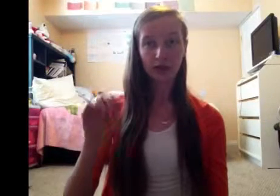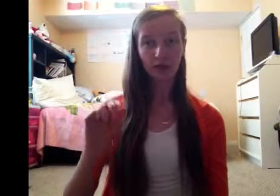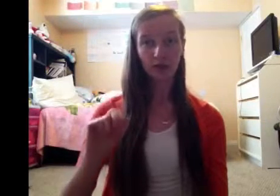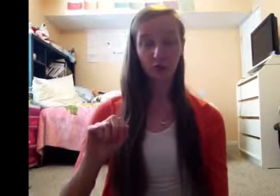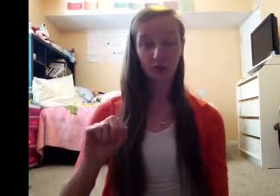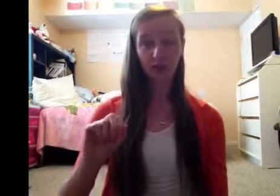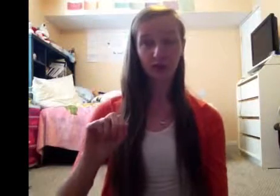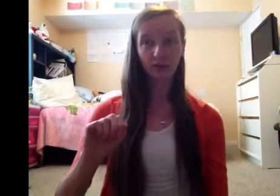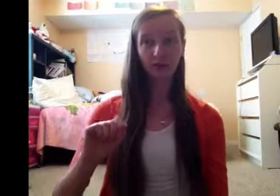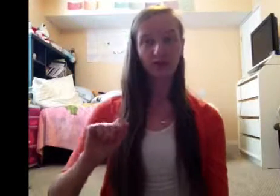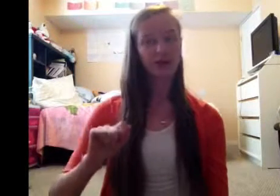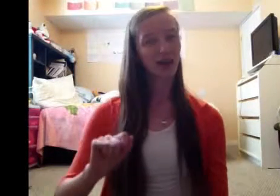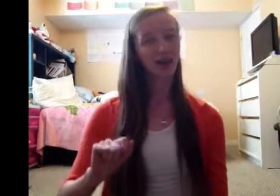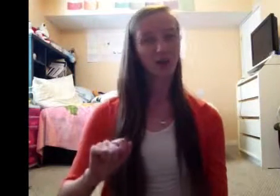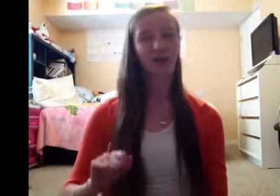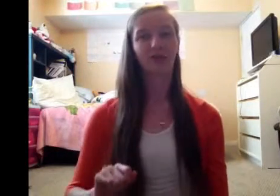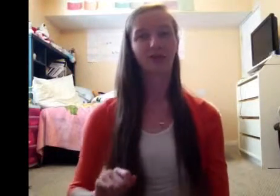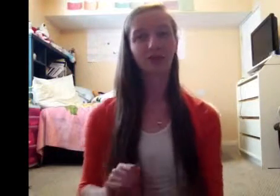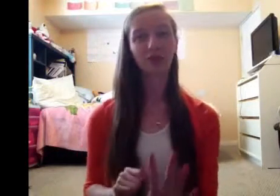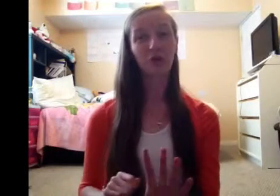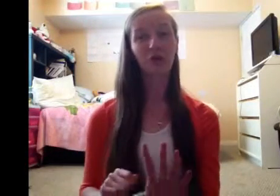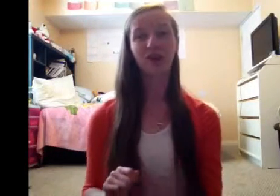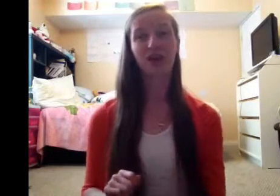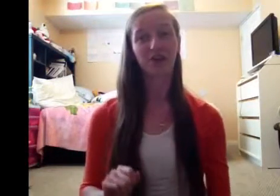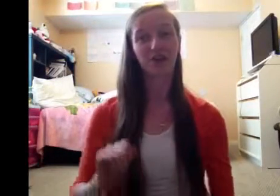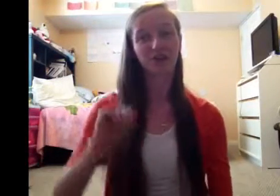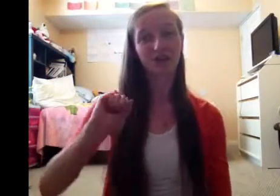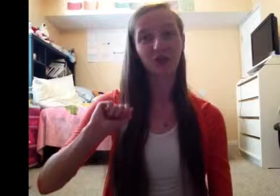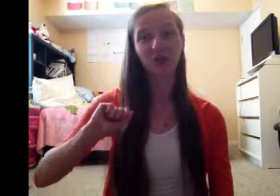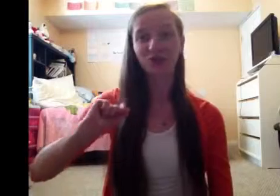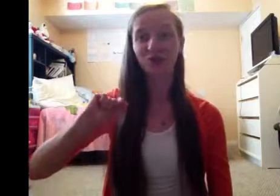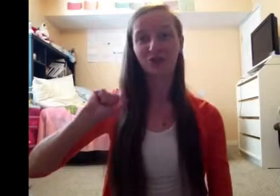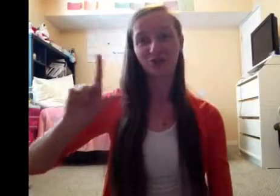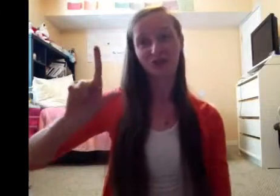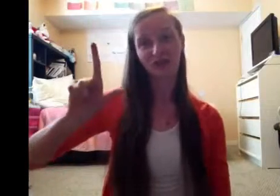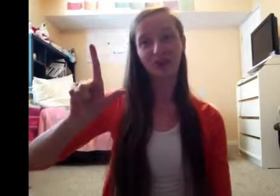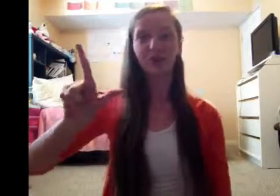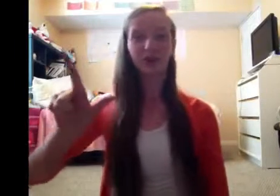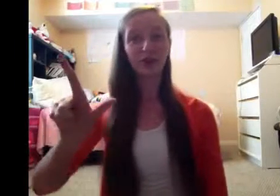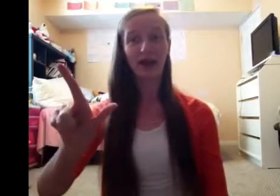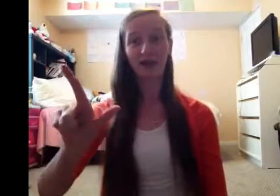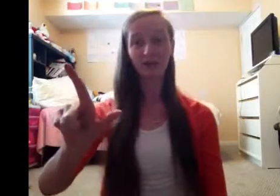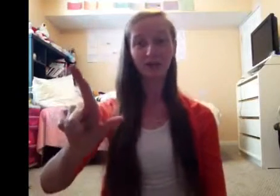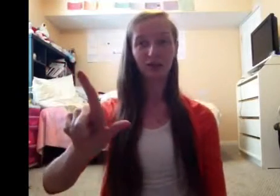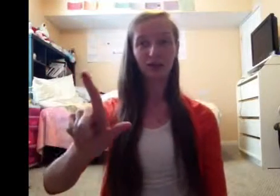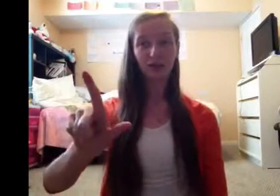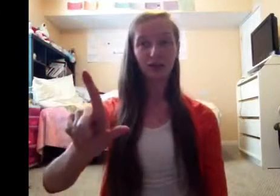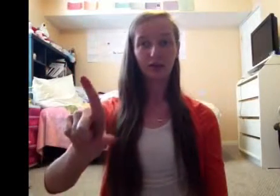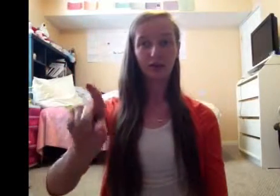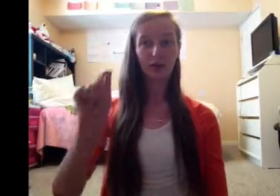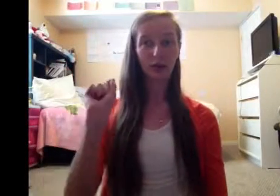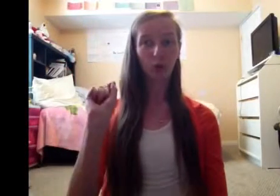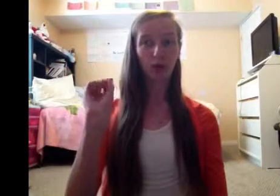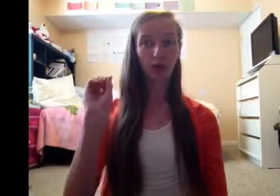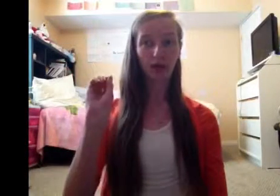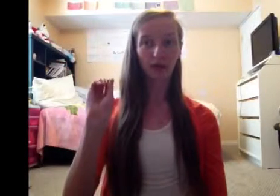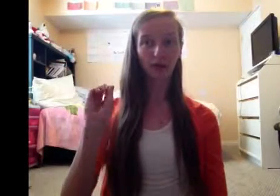then for 20, it's kind of weird. You don't use the actual 2. You do the L, and then you kind of pull it back